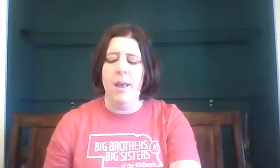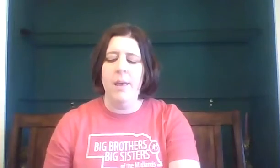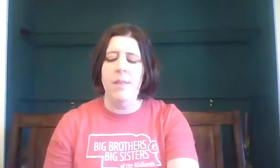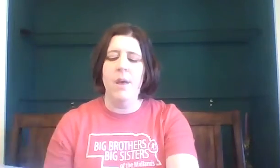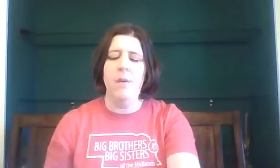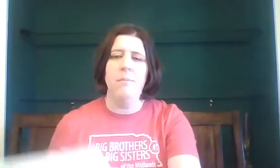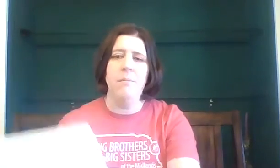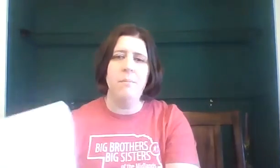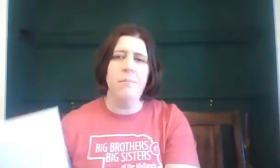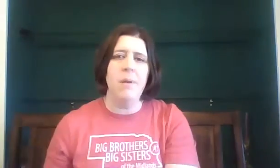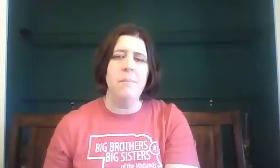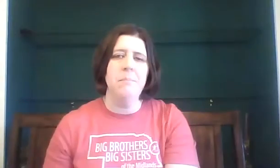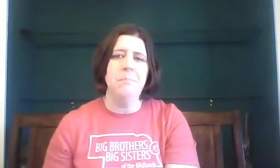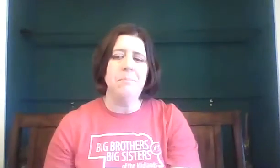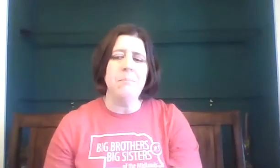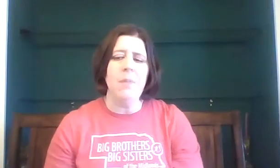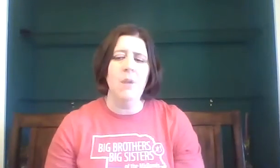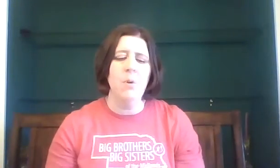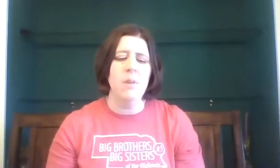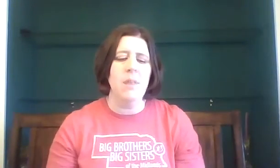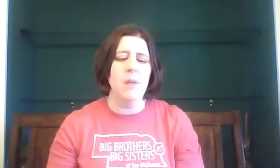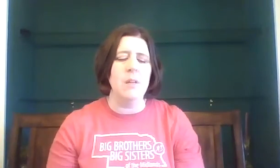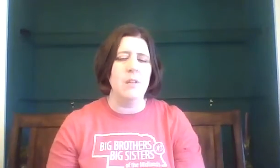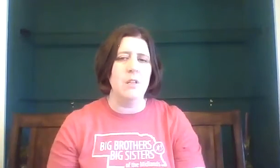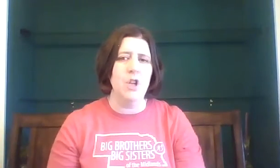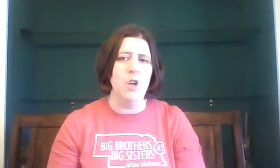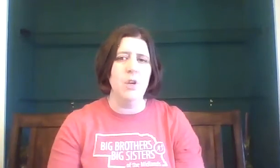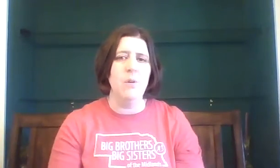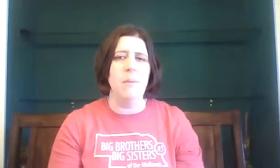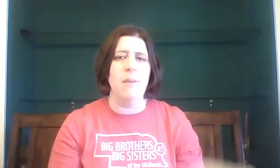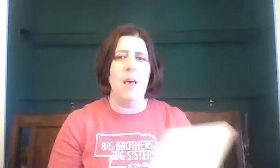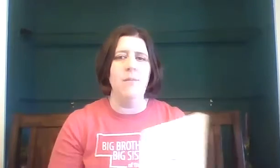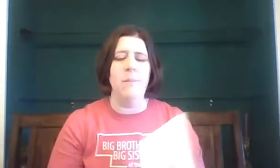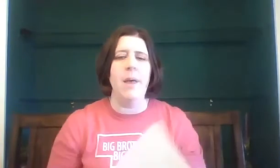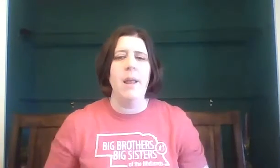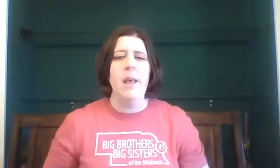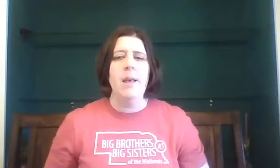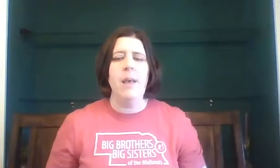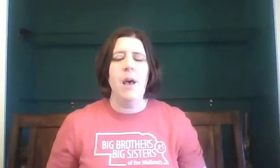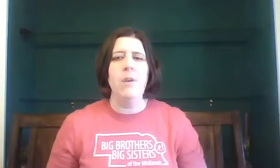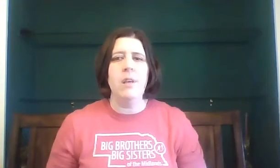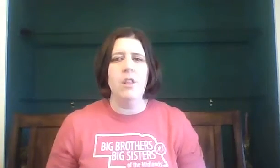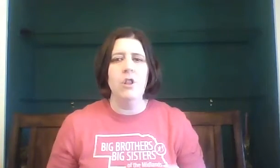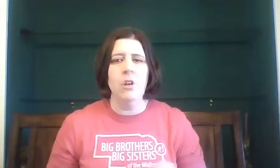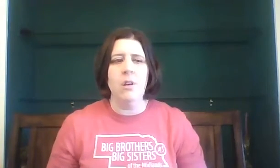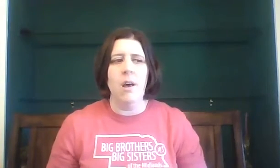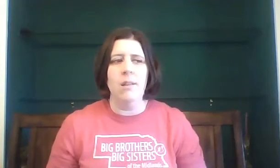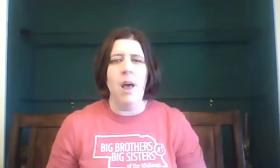And an important thing I want to show you about the alphabet is how it can look a